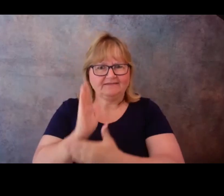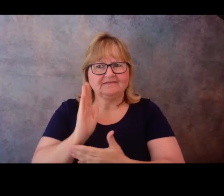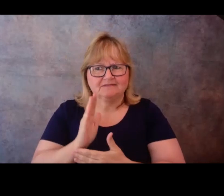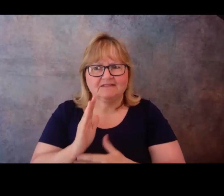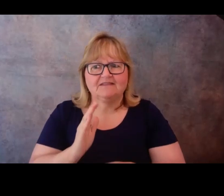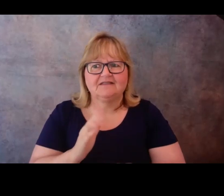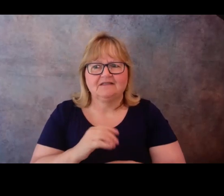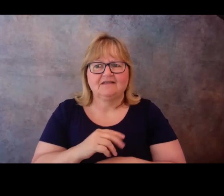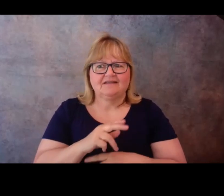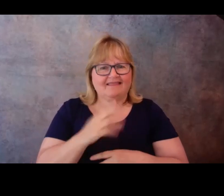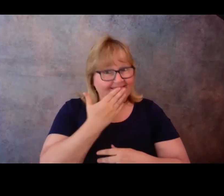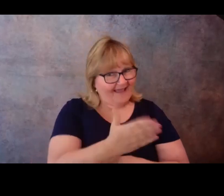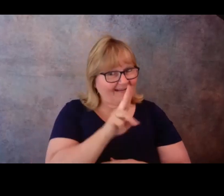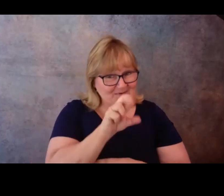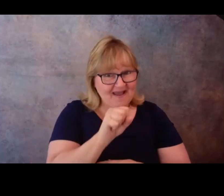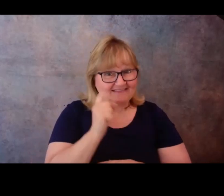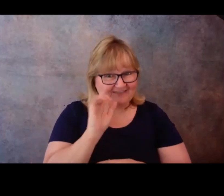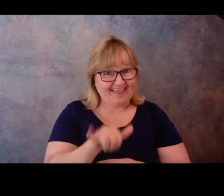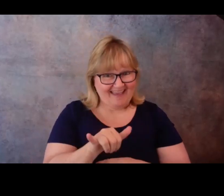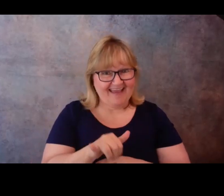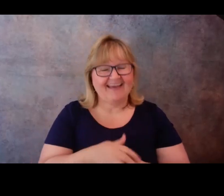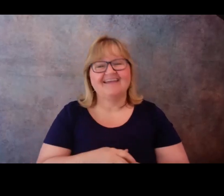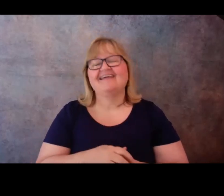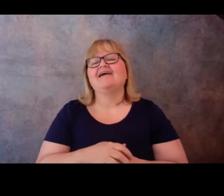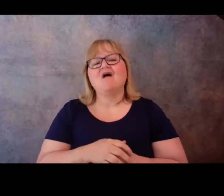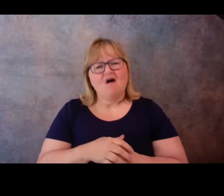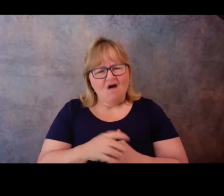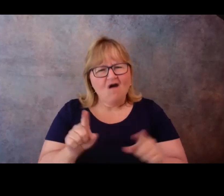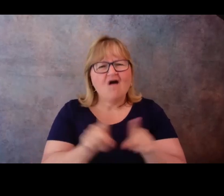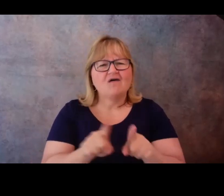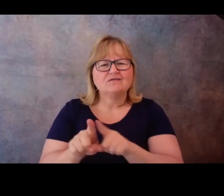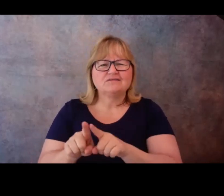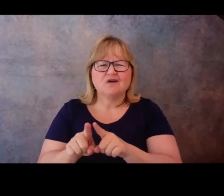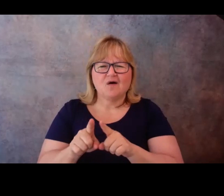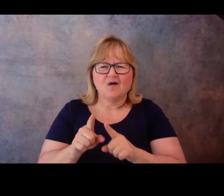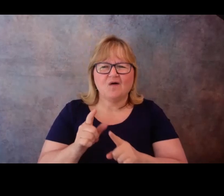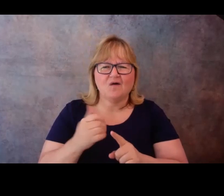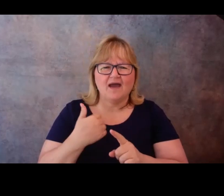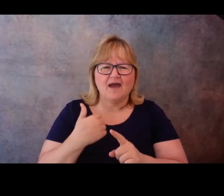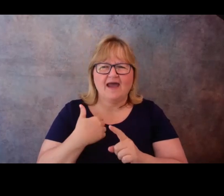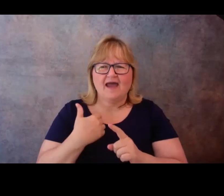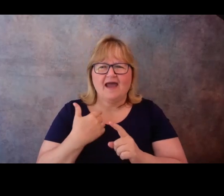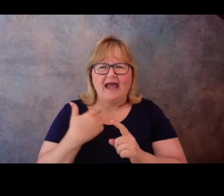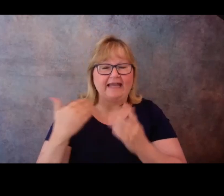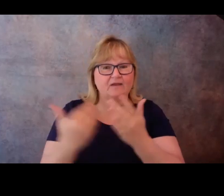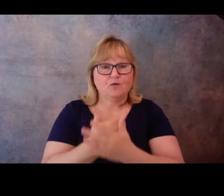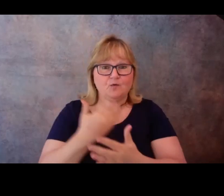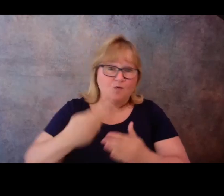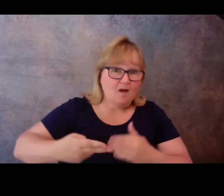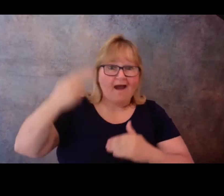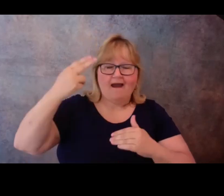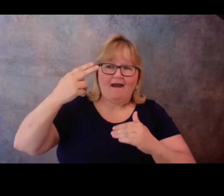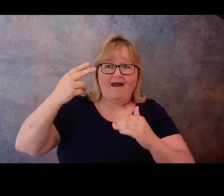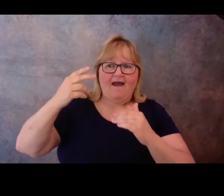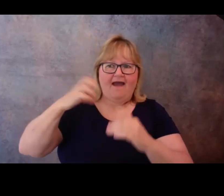you, USA, for that. Partly also because the new High Commissioner for Human Rights was